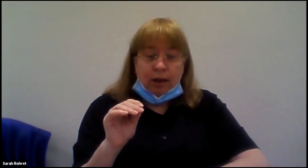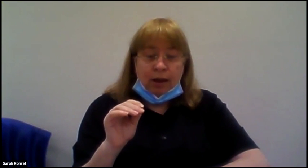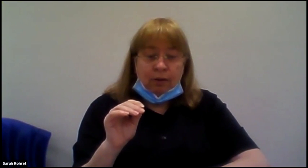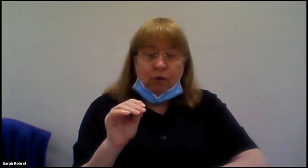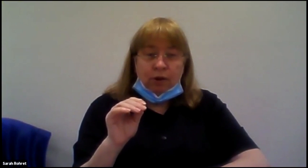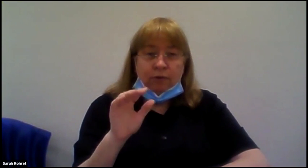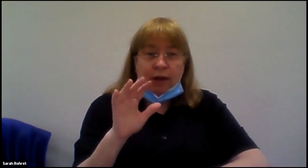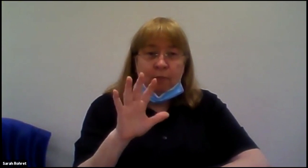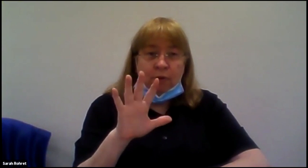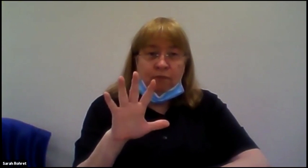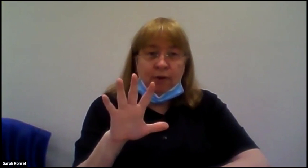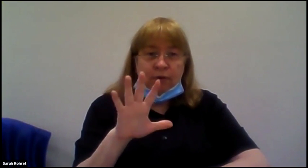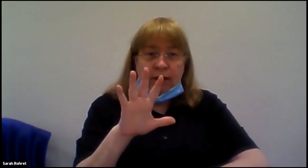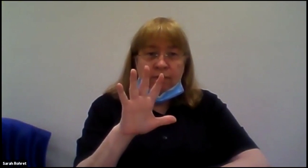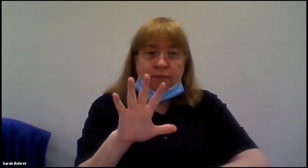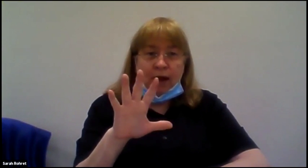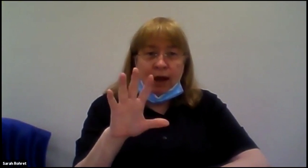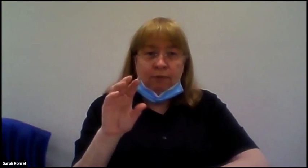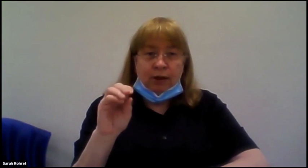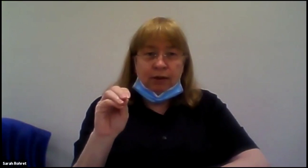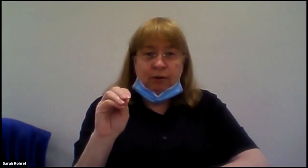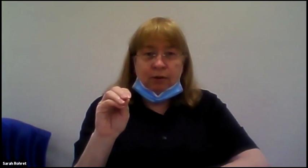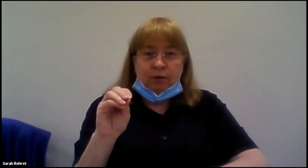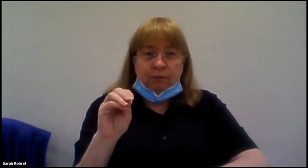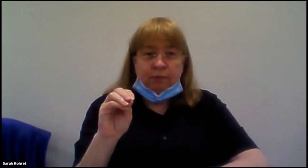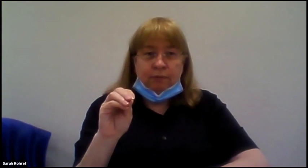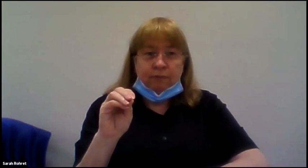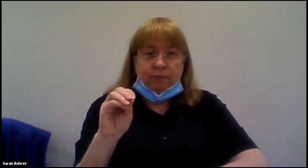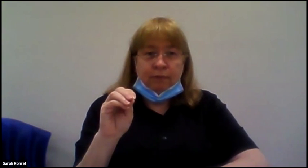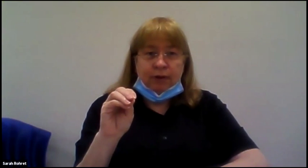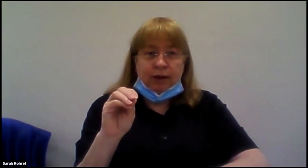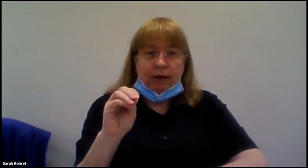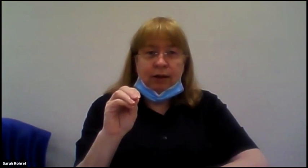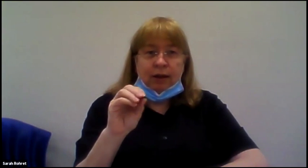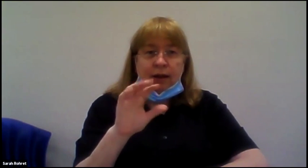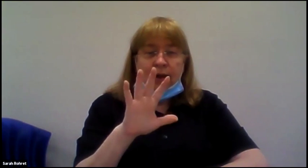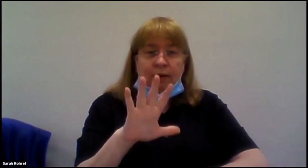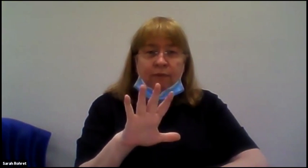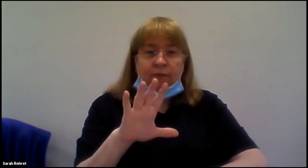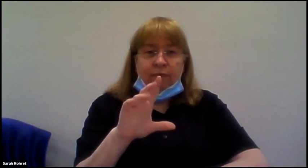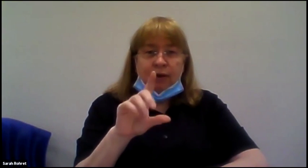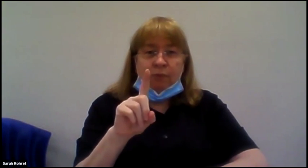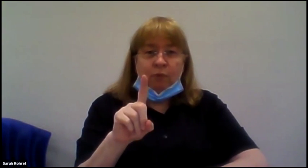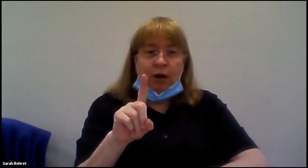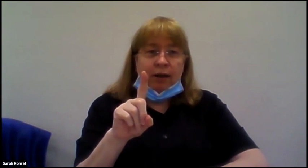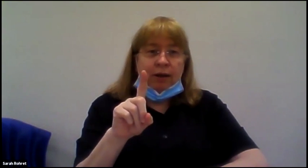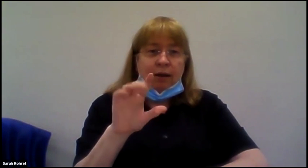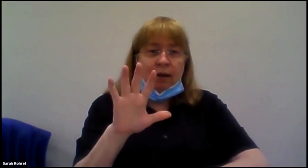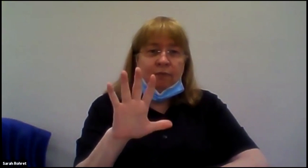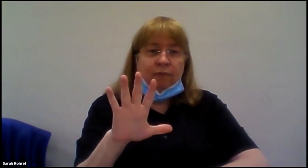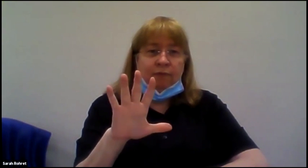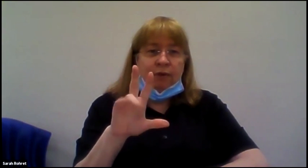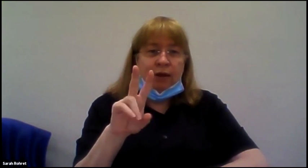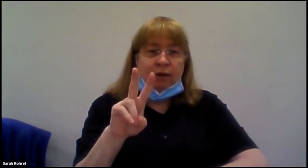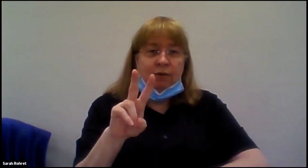And of course, same with 50, 5 and a 0, 50, 51,